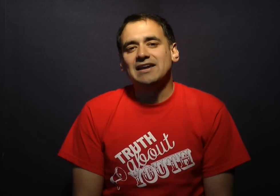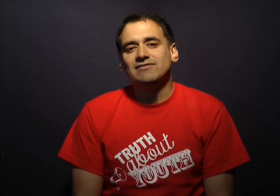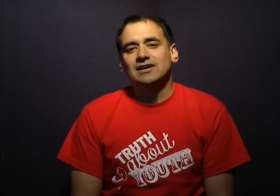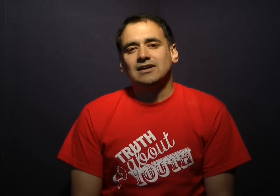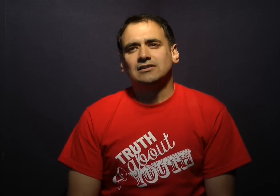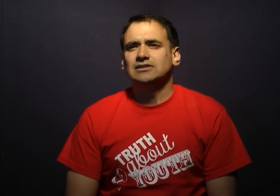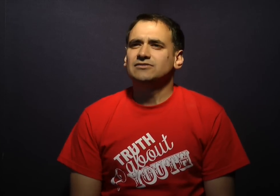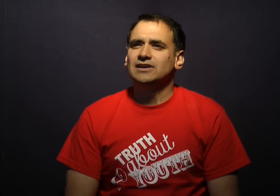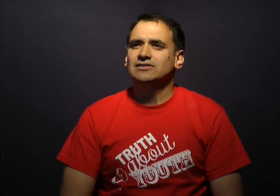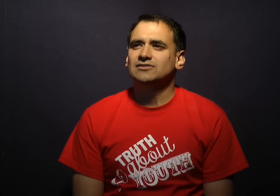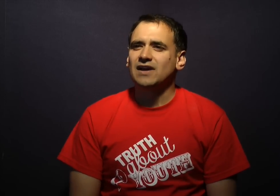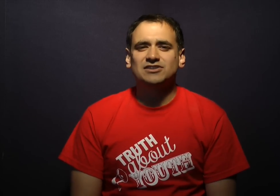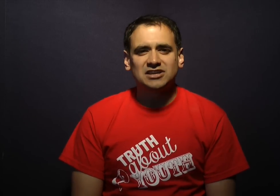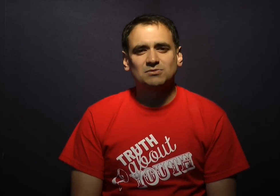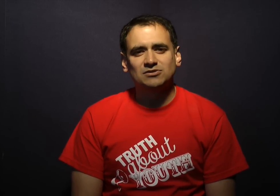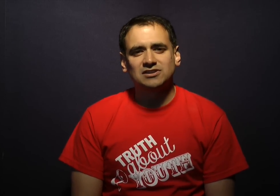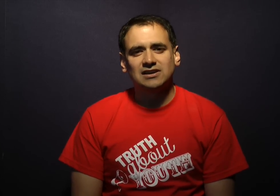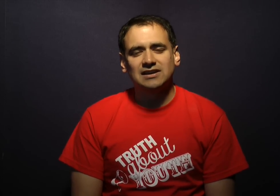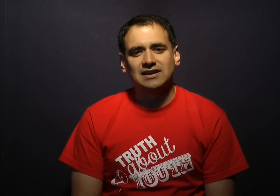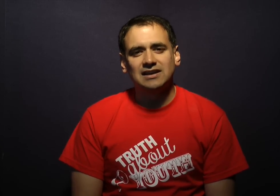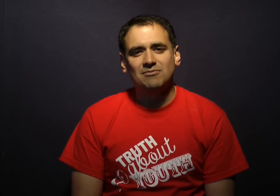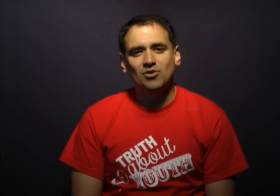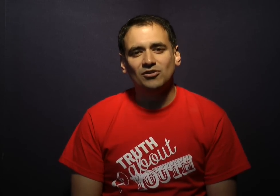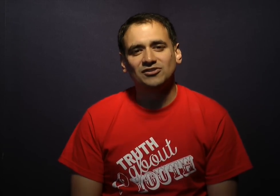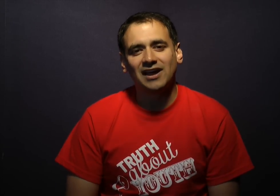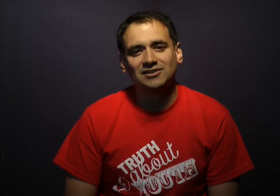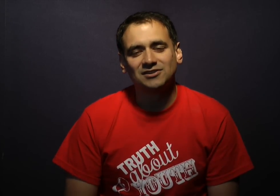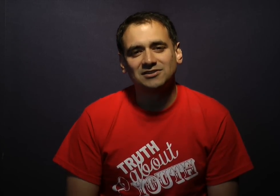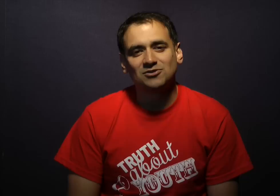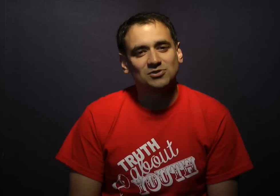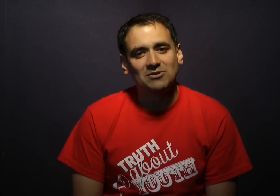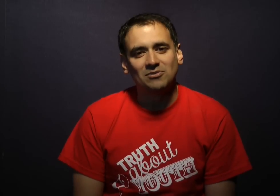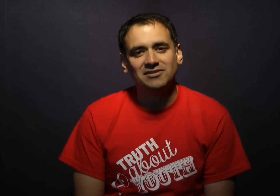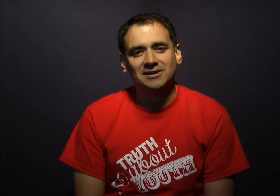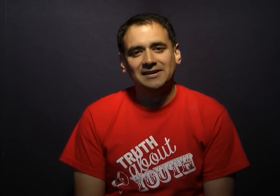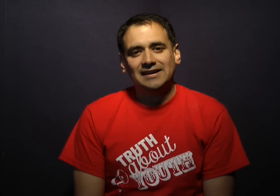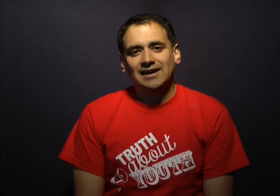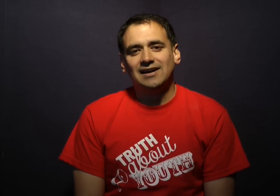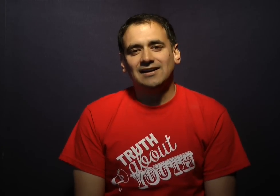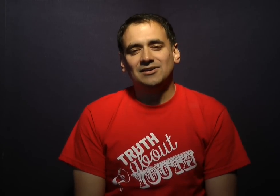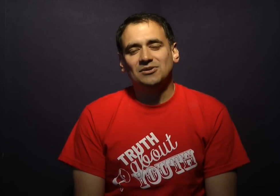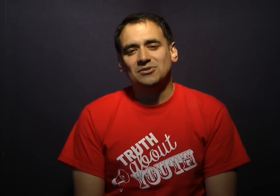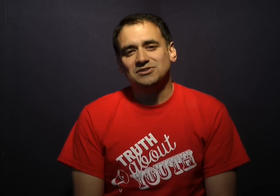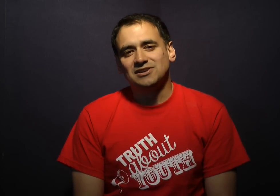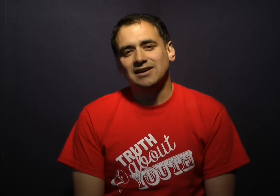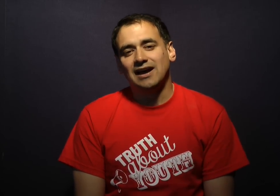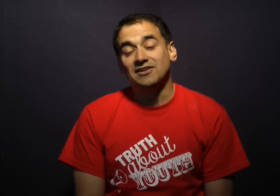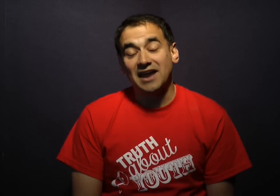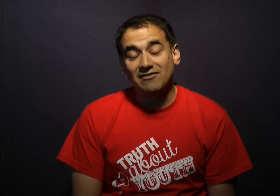five or six most important signs to talk to anyone with who's either deaf